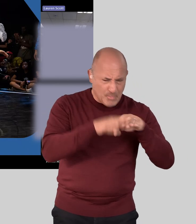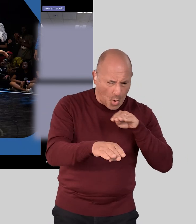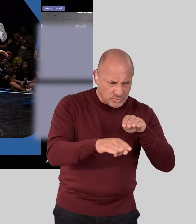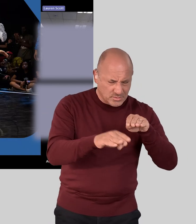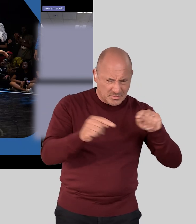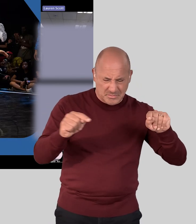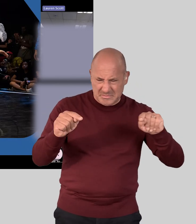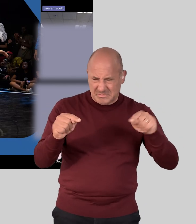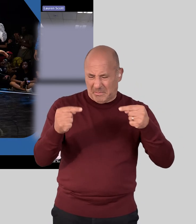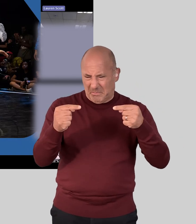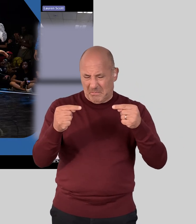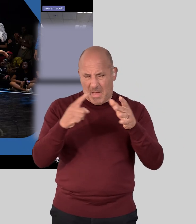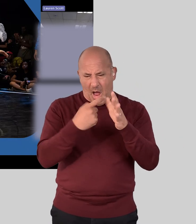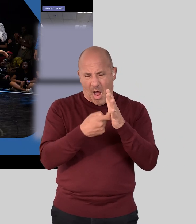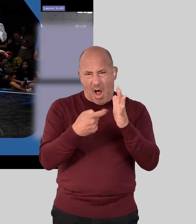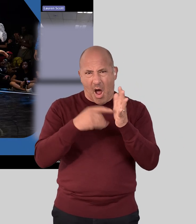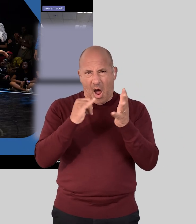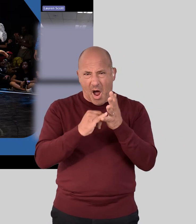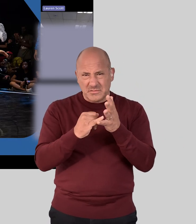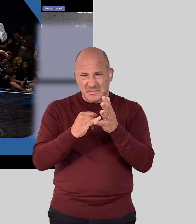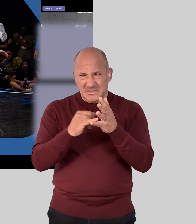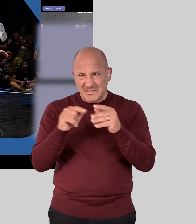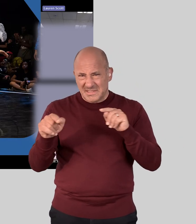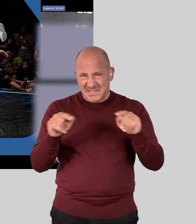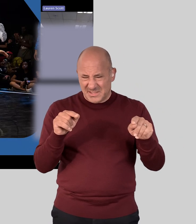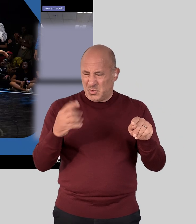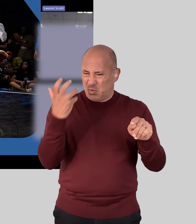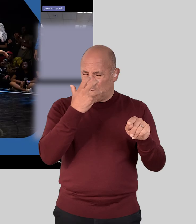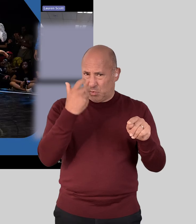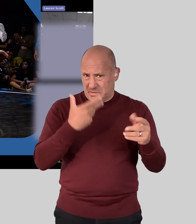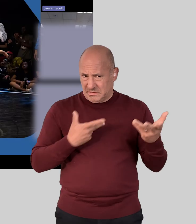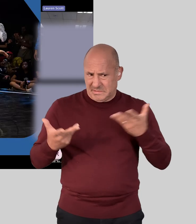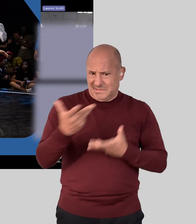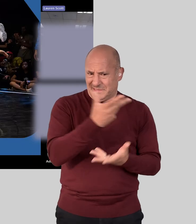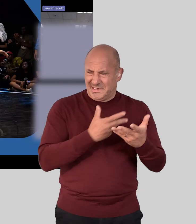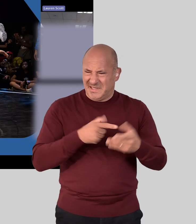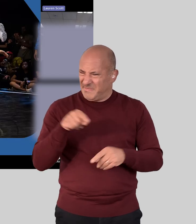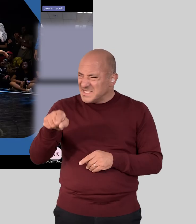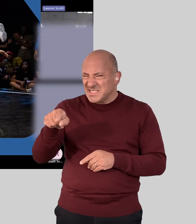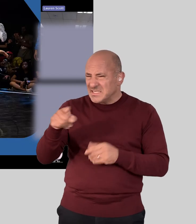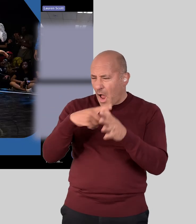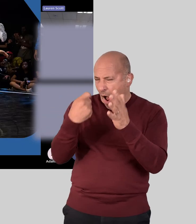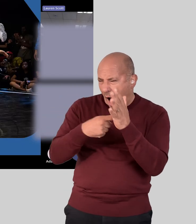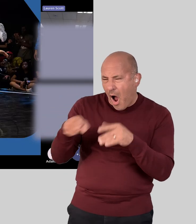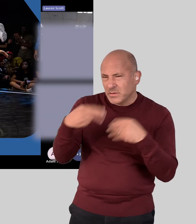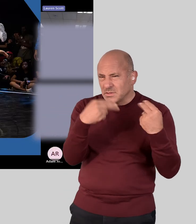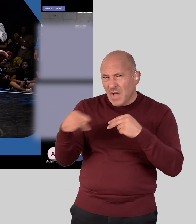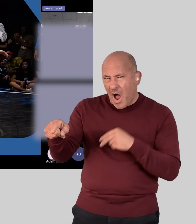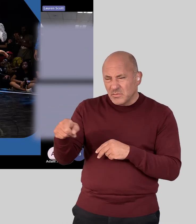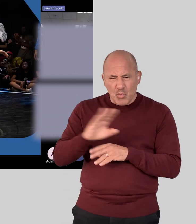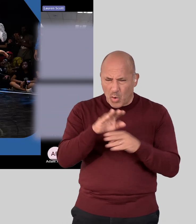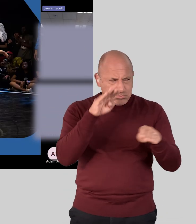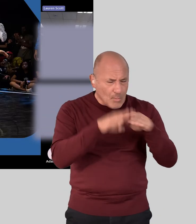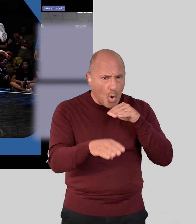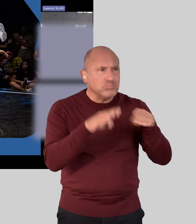subjective as well. And this sort of idea of sport versus art is something that came up a lot around the